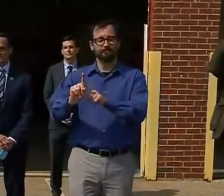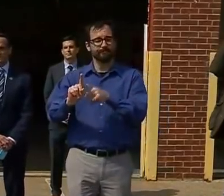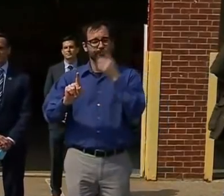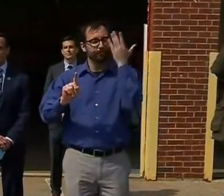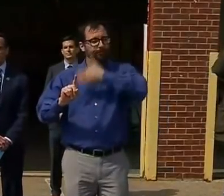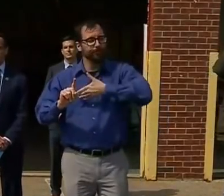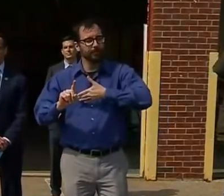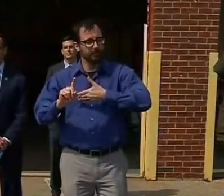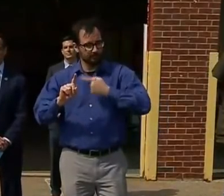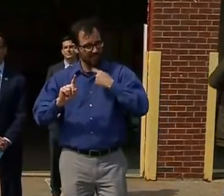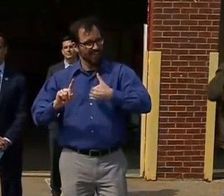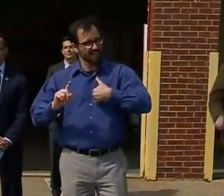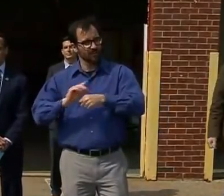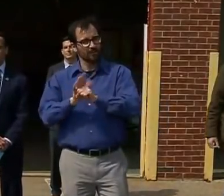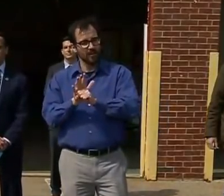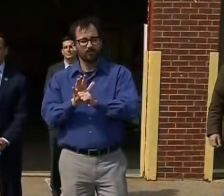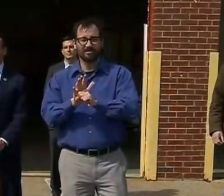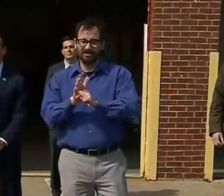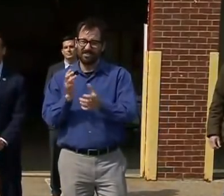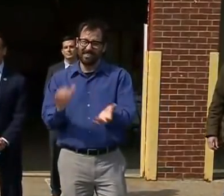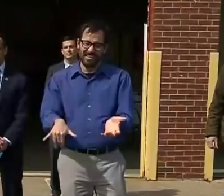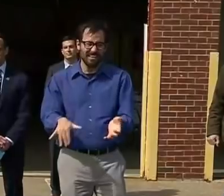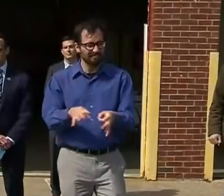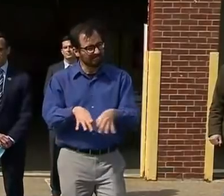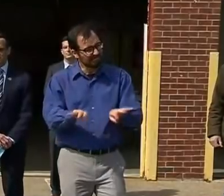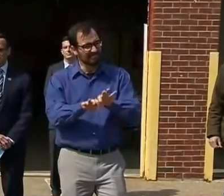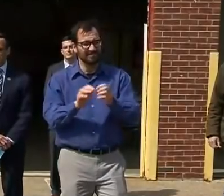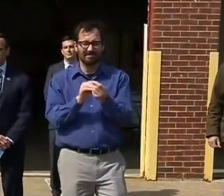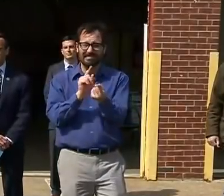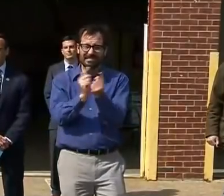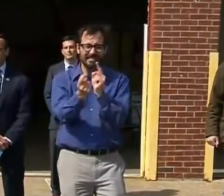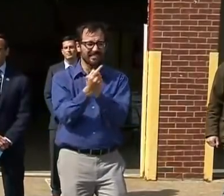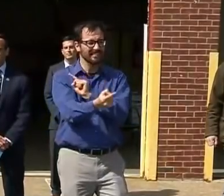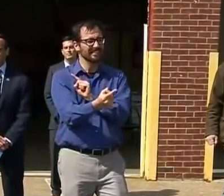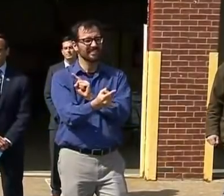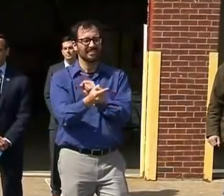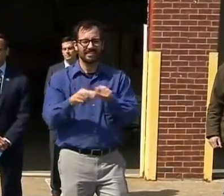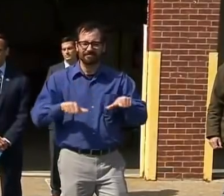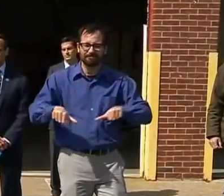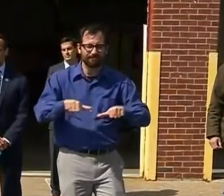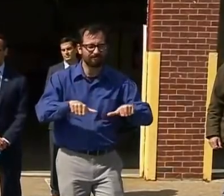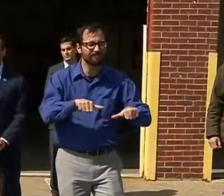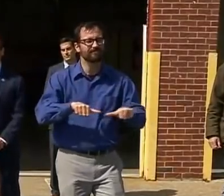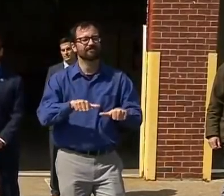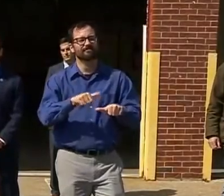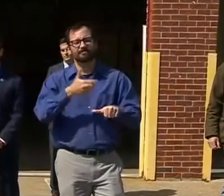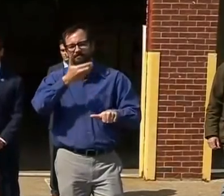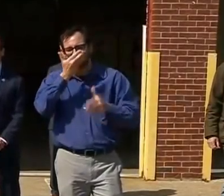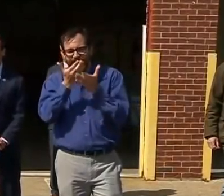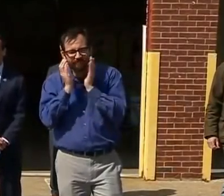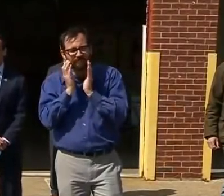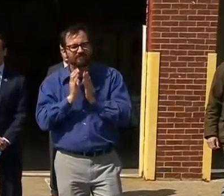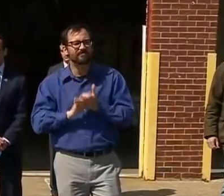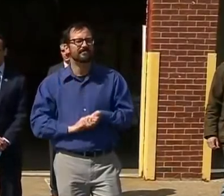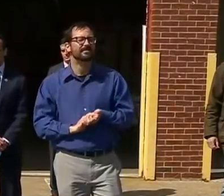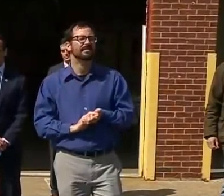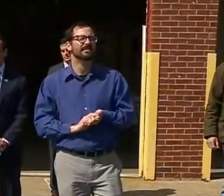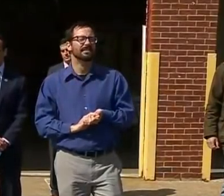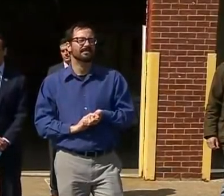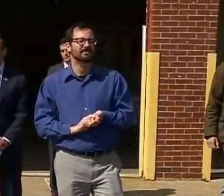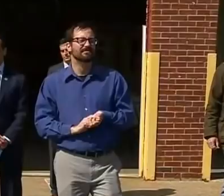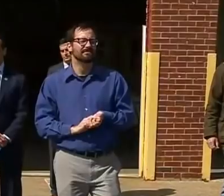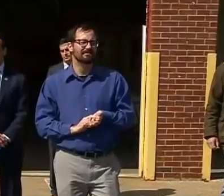face coverings and to socially distance and to use good hygiene. I think in many ways, based